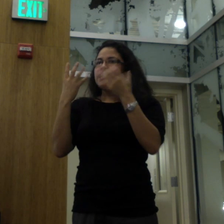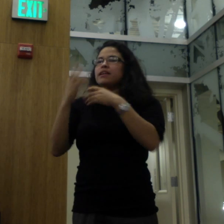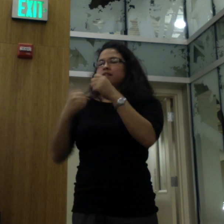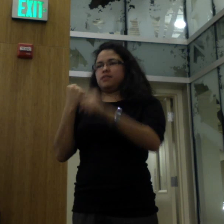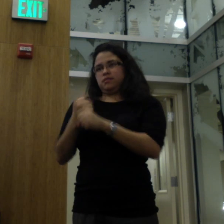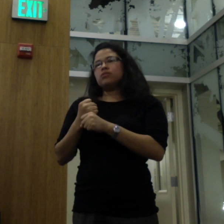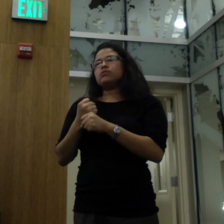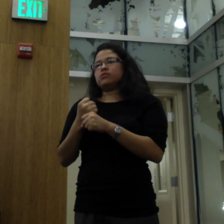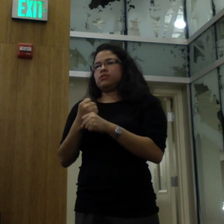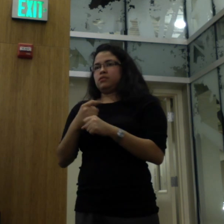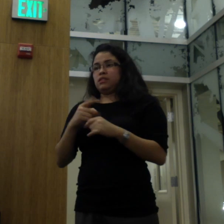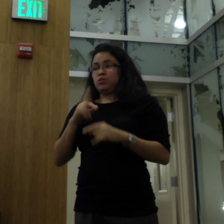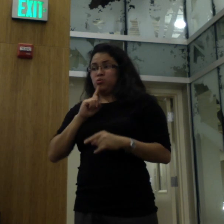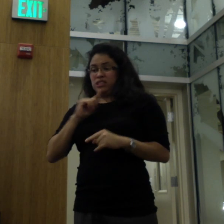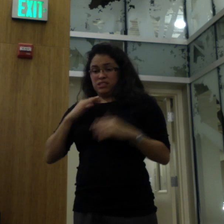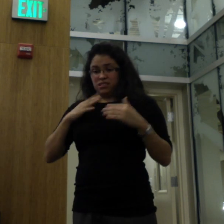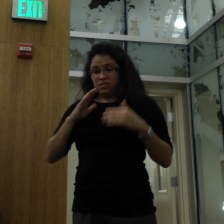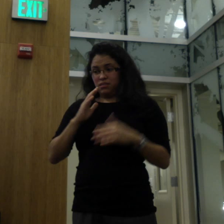But if you stay on top of it,